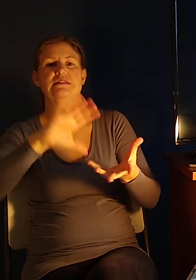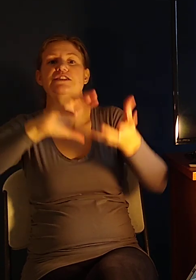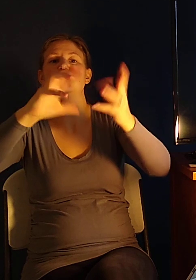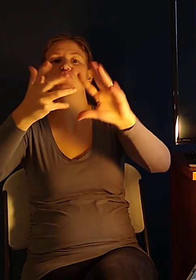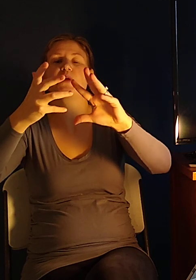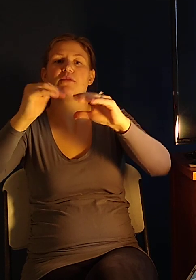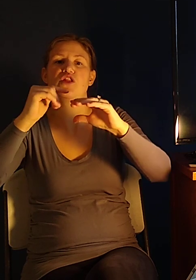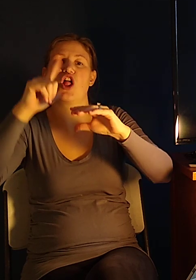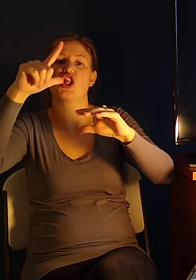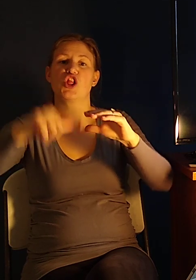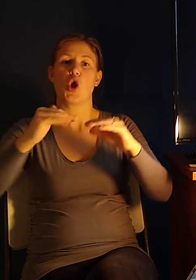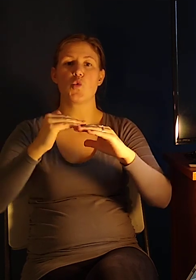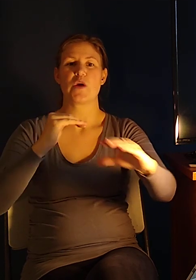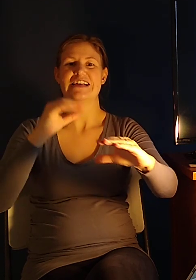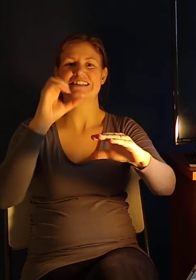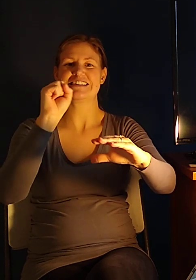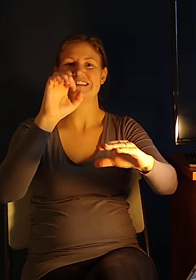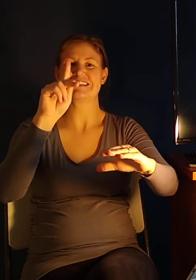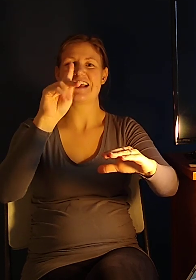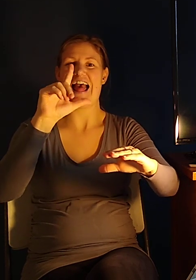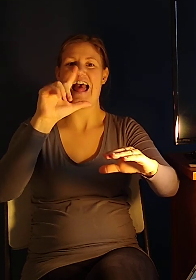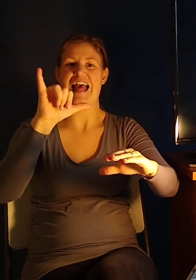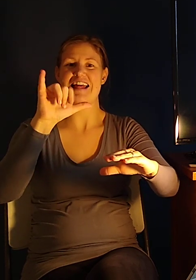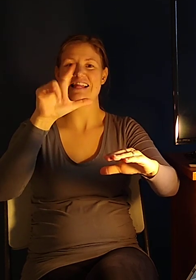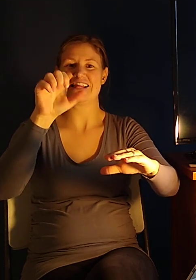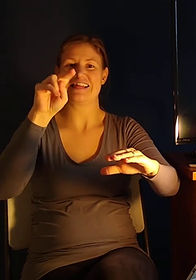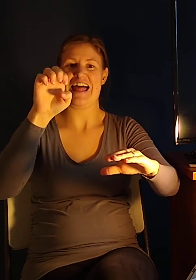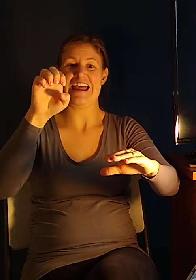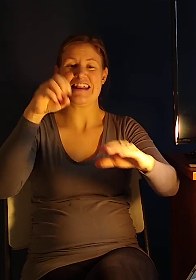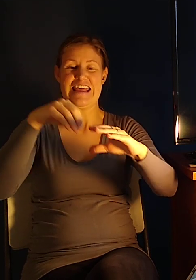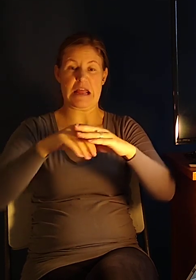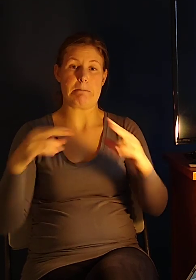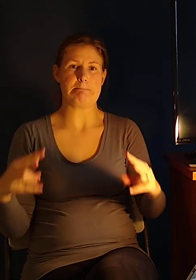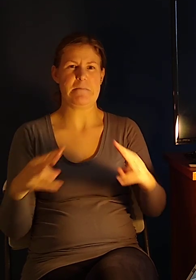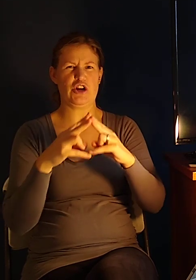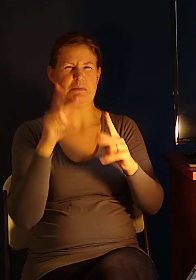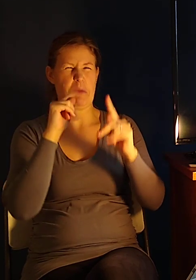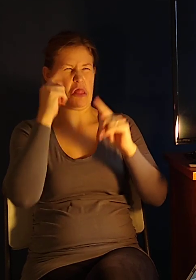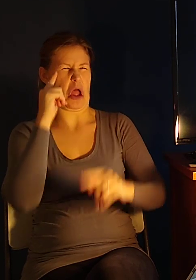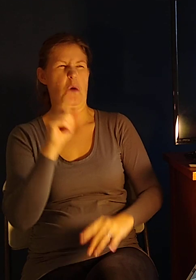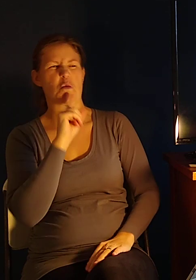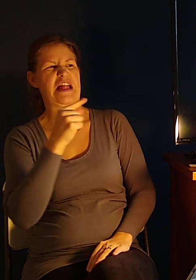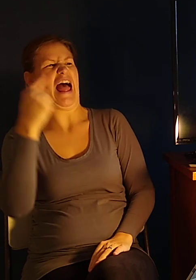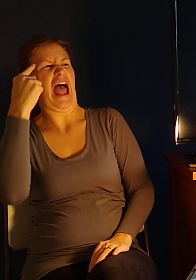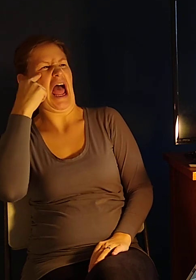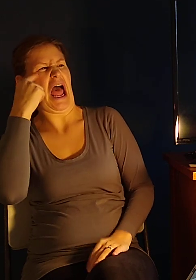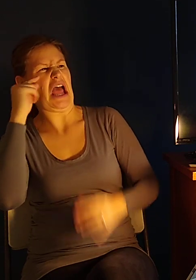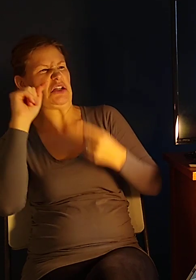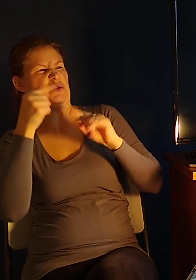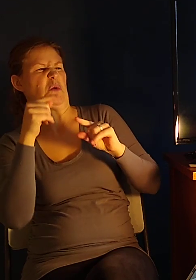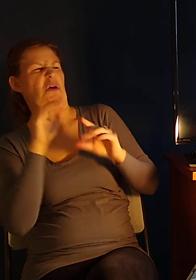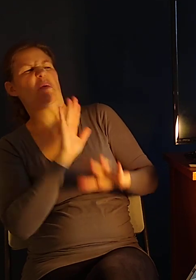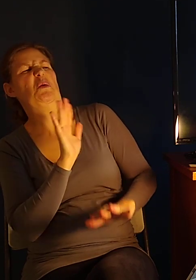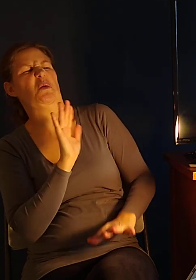low skyline of Paris. People thought it was a real thorn in their side of